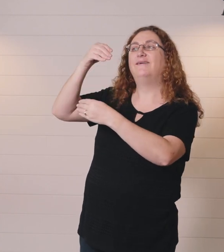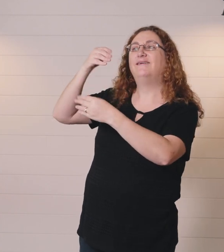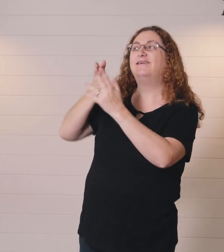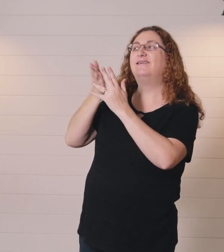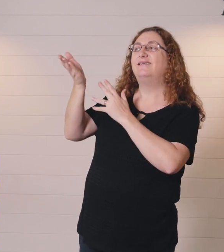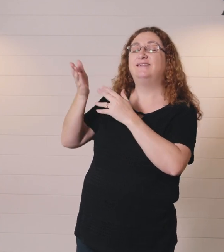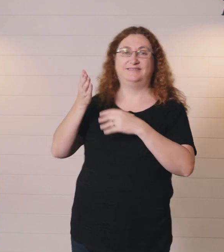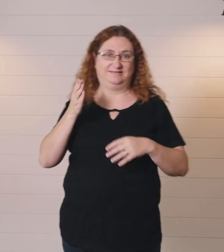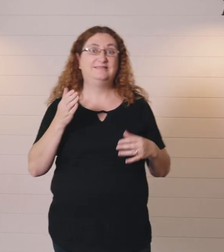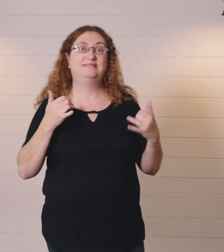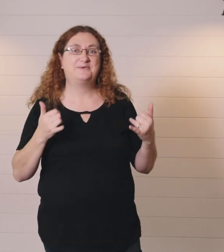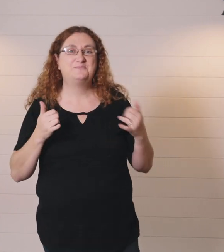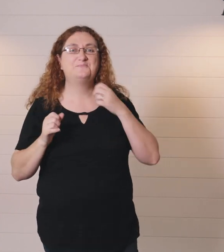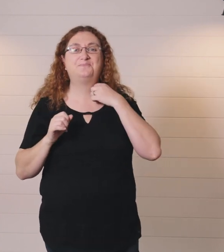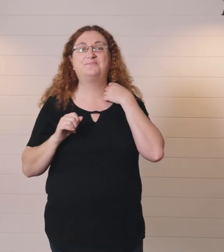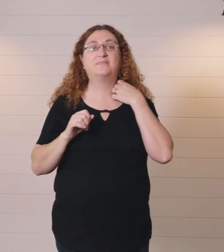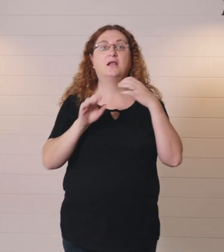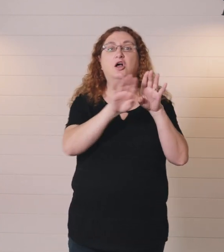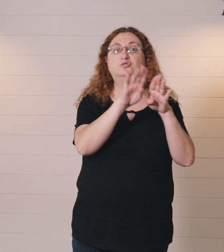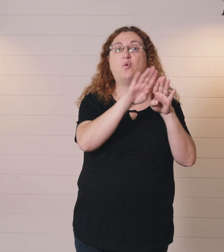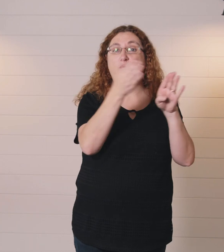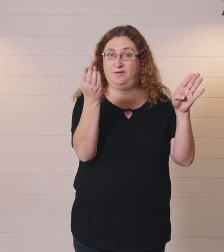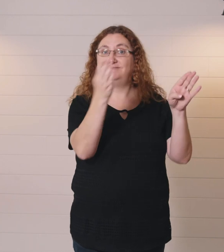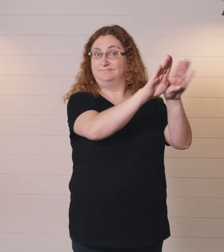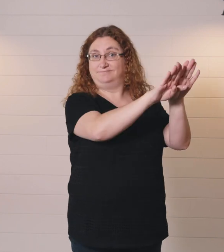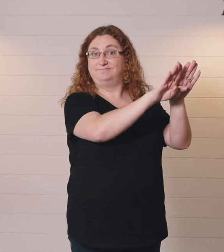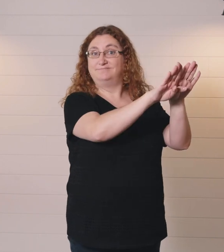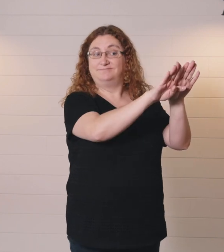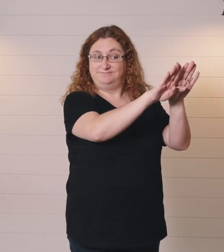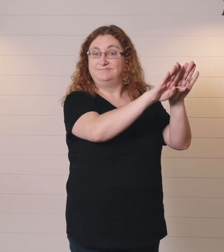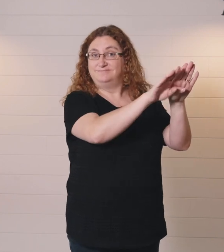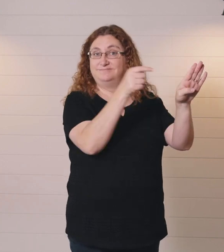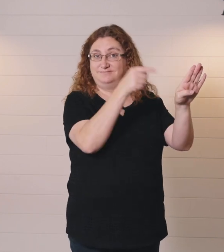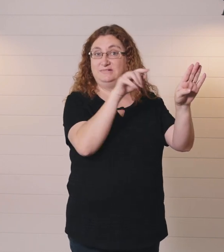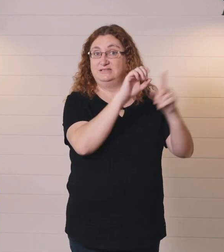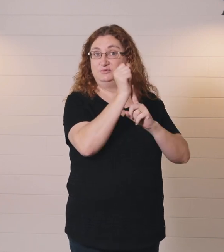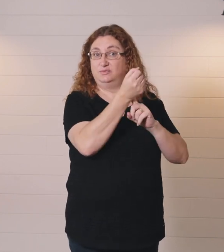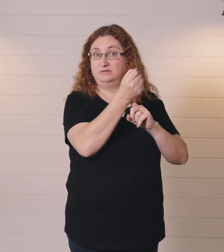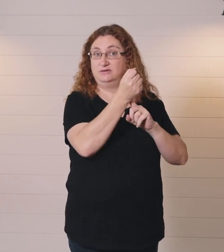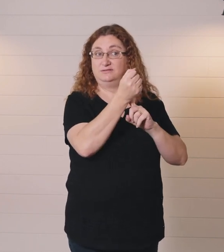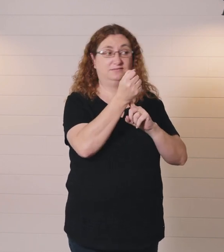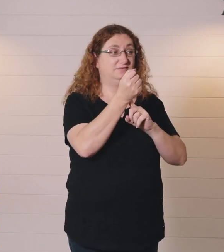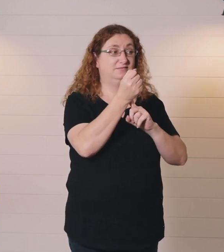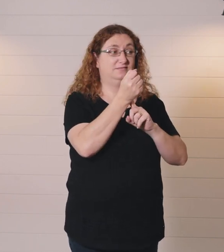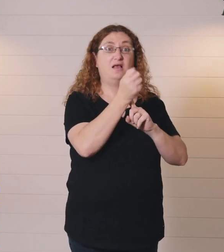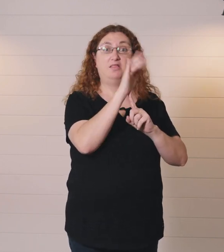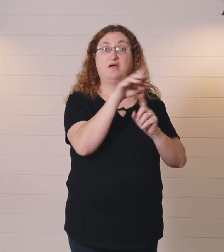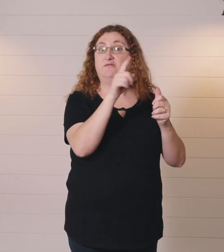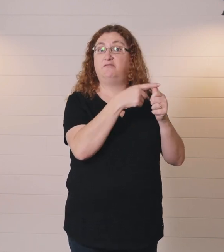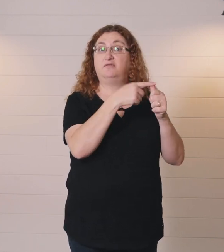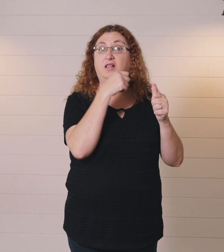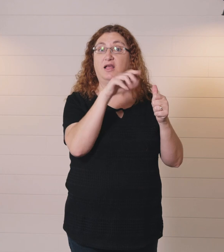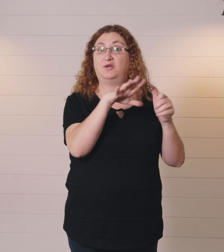In this case, the door was obviously closed. Haman's edict couldn't be